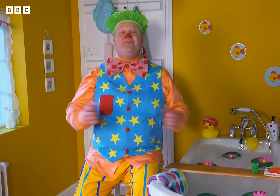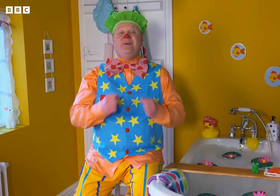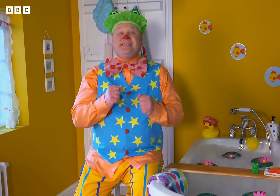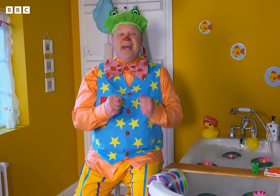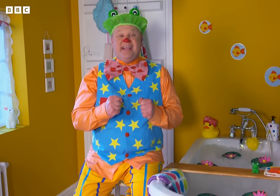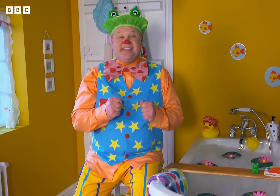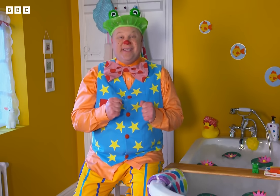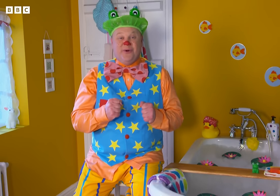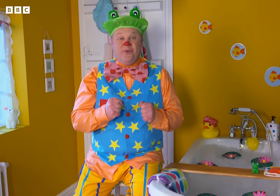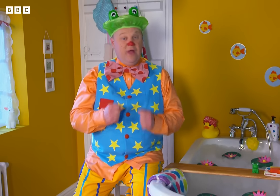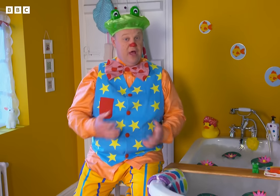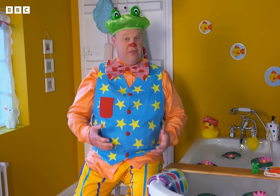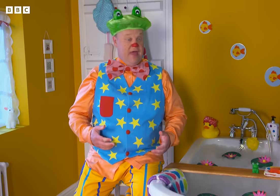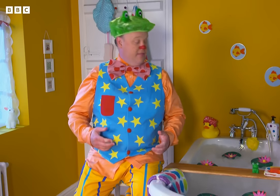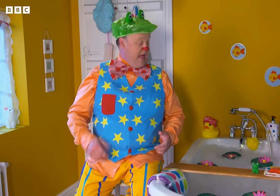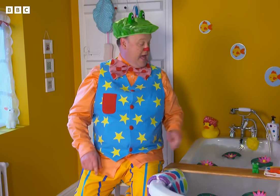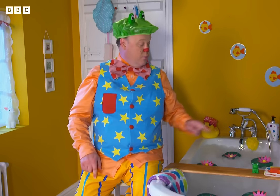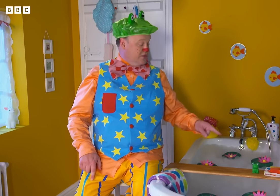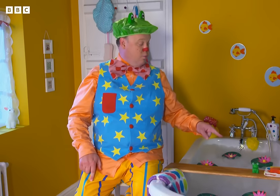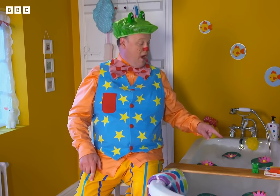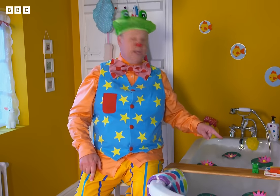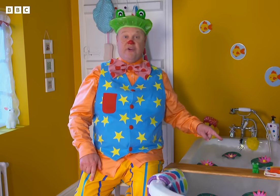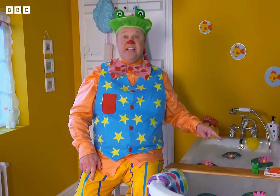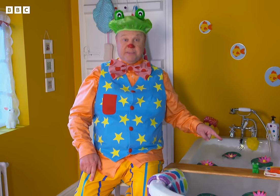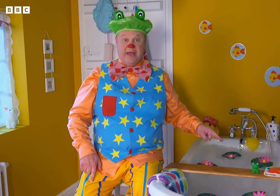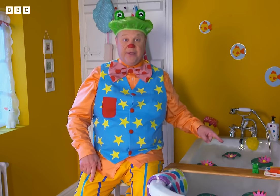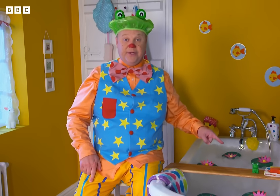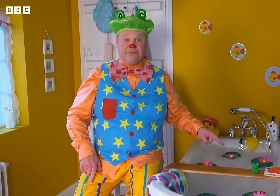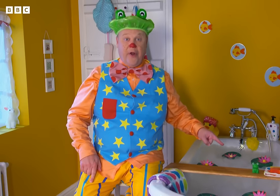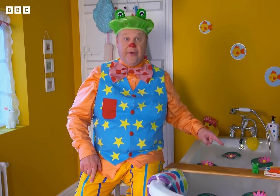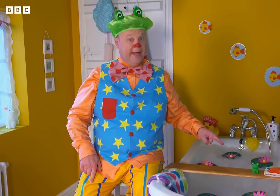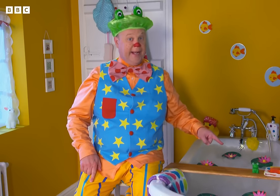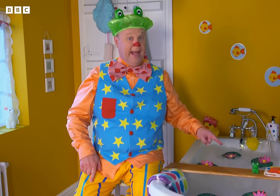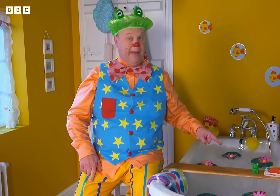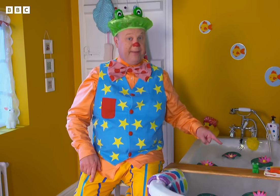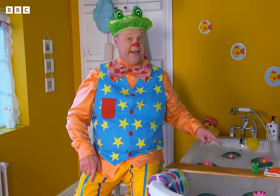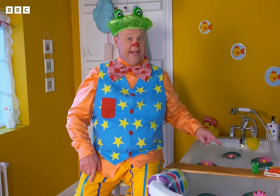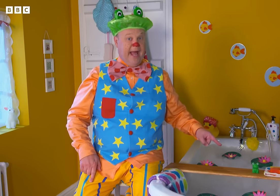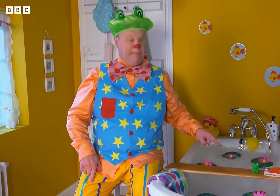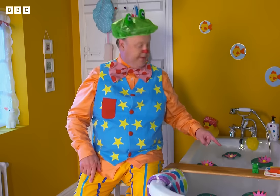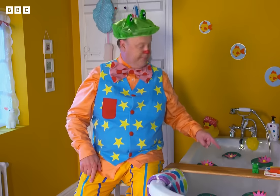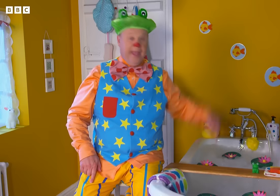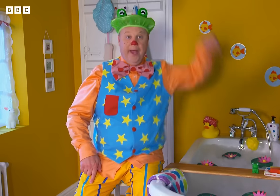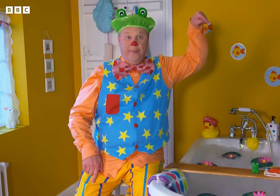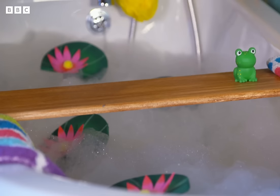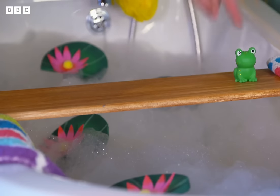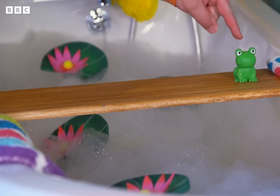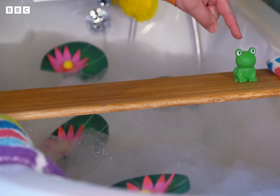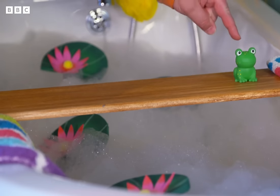was nice and cool. Then there was one green speckled frog. Glub, glub! One!